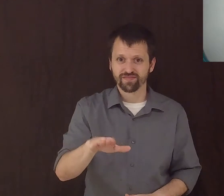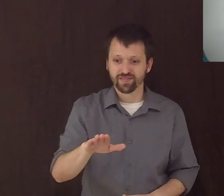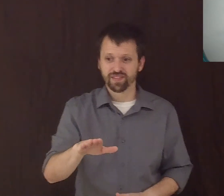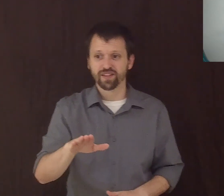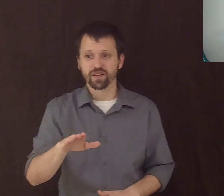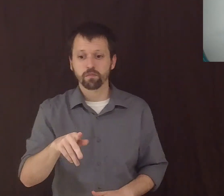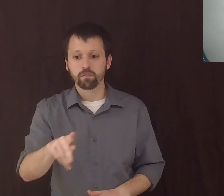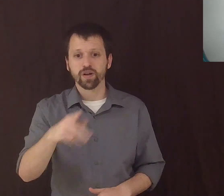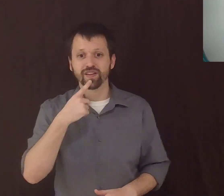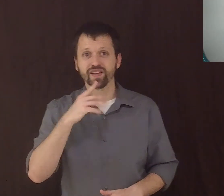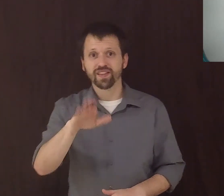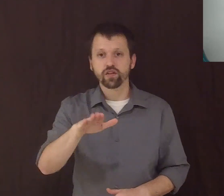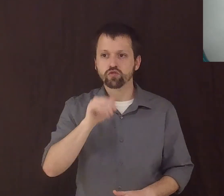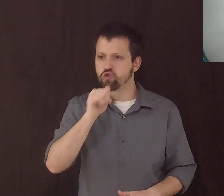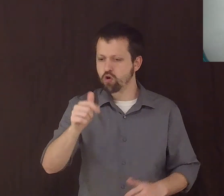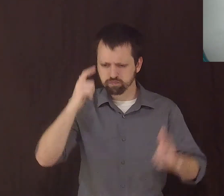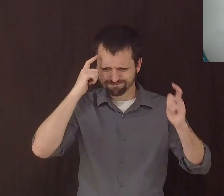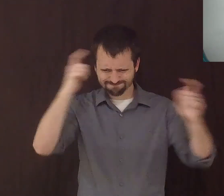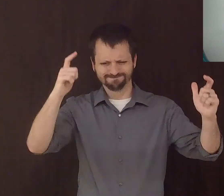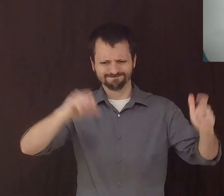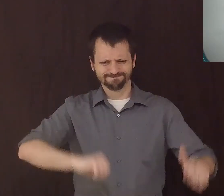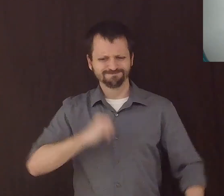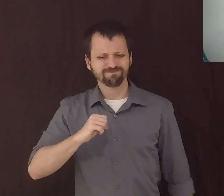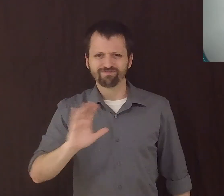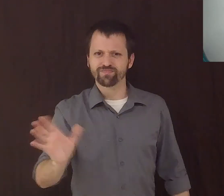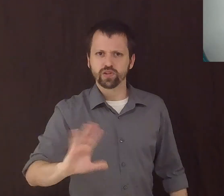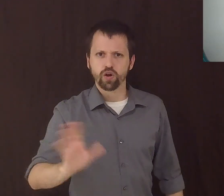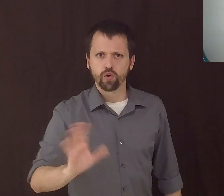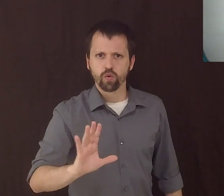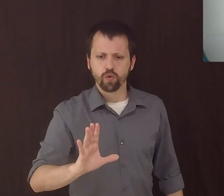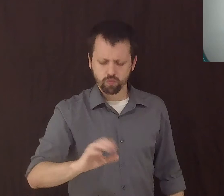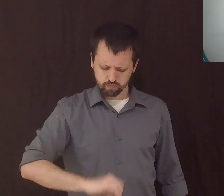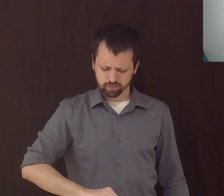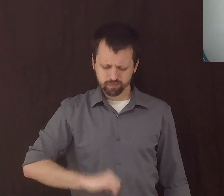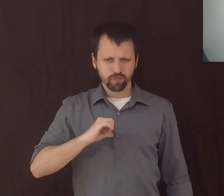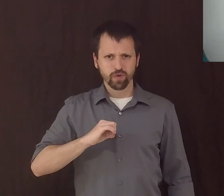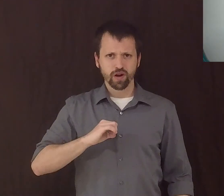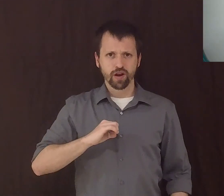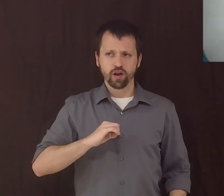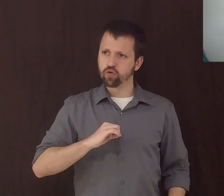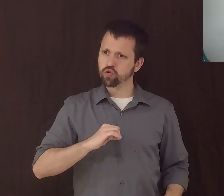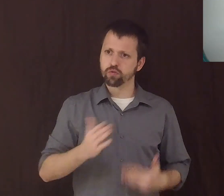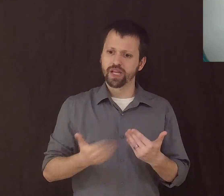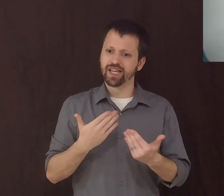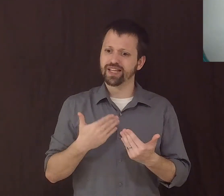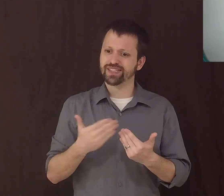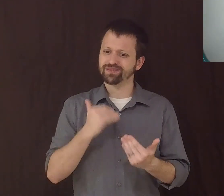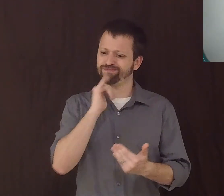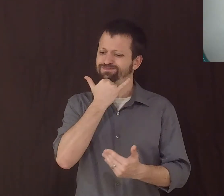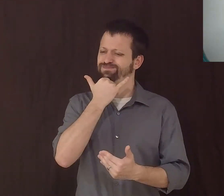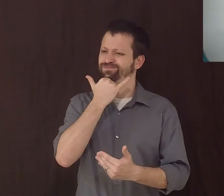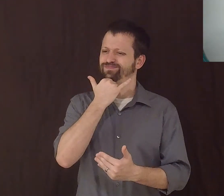place in the Christian life for pride or arrogance. That sets us up for a fall, especially when we're going through times